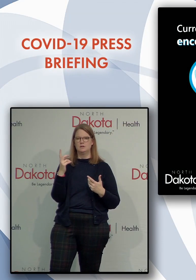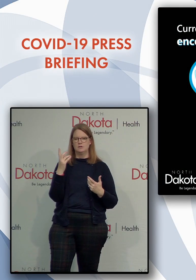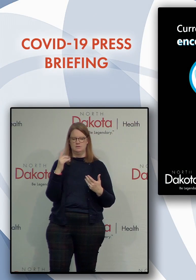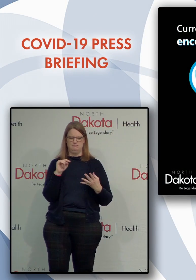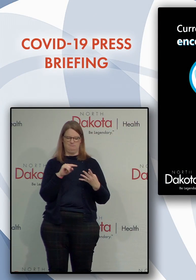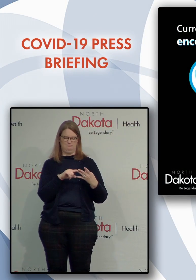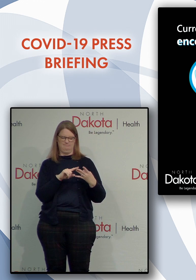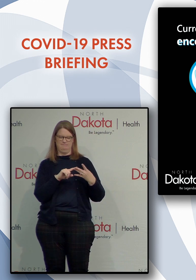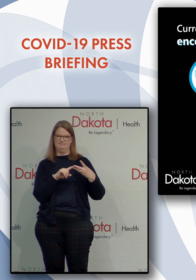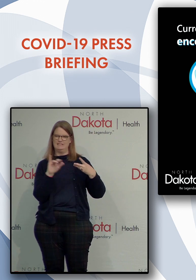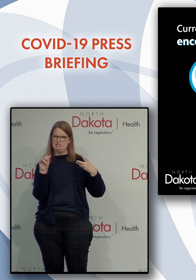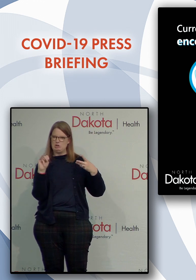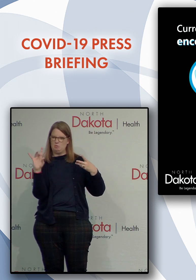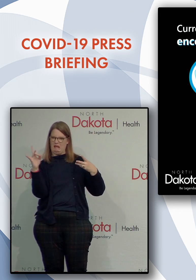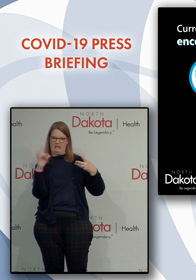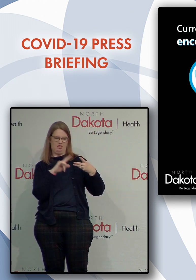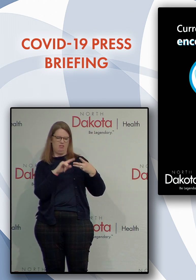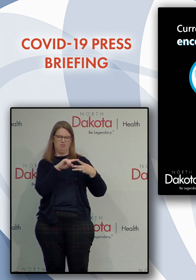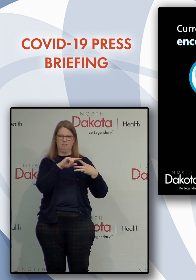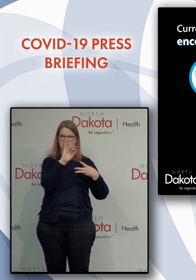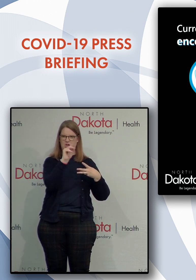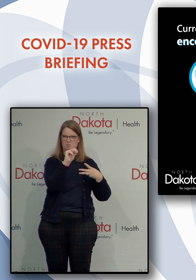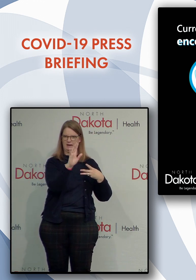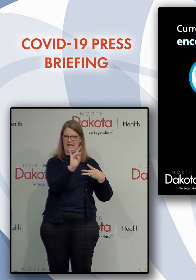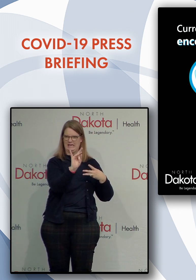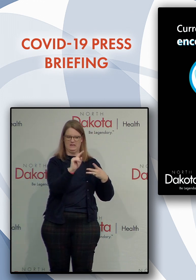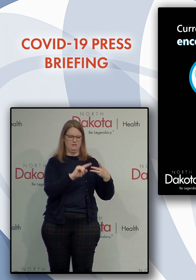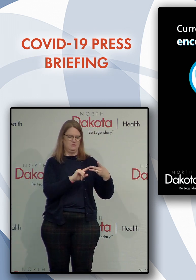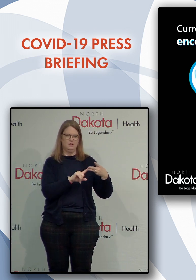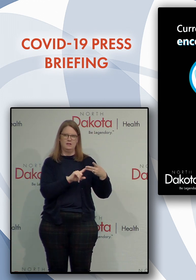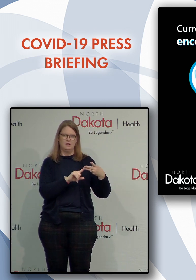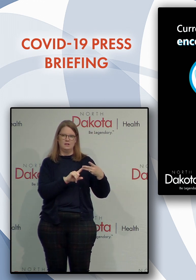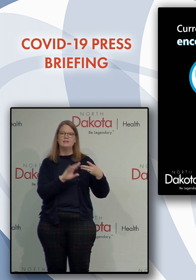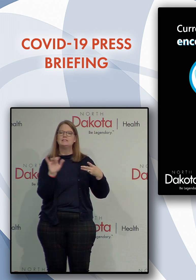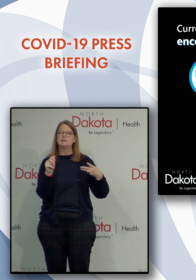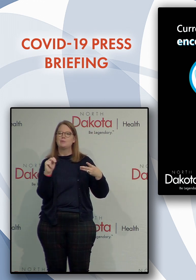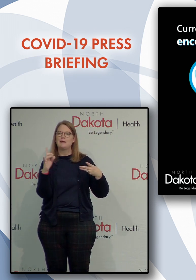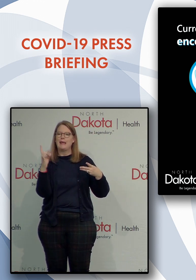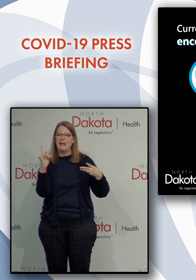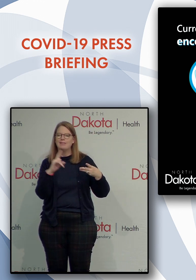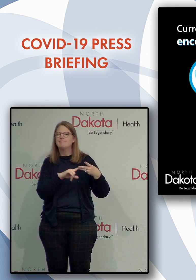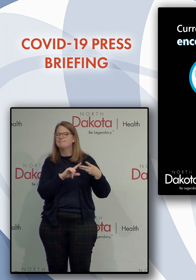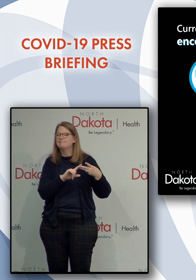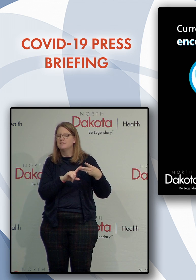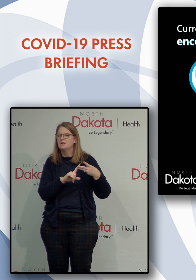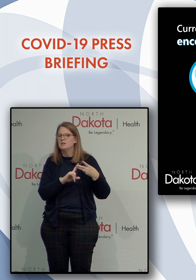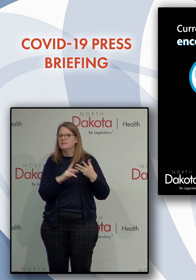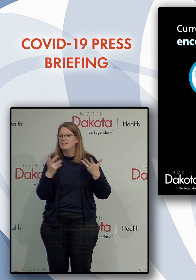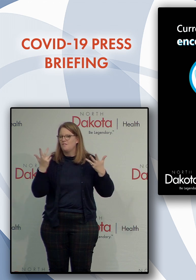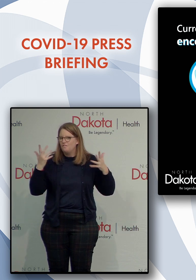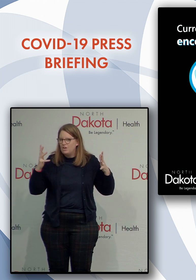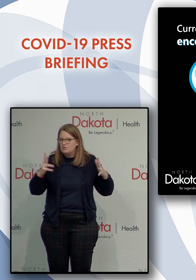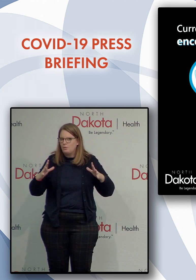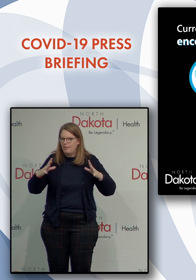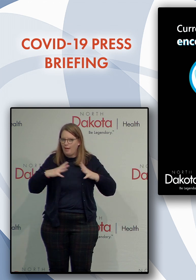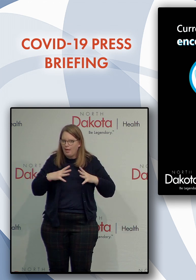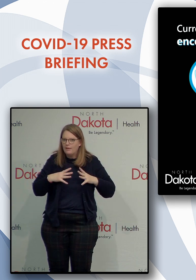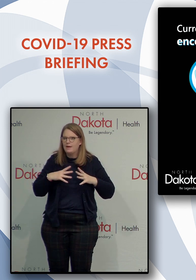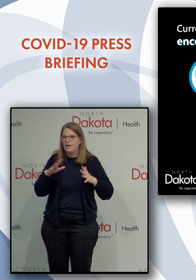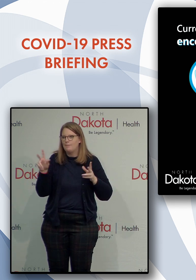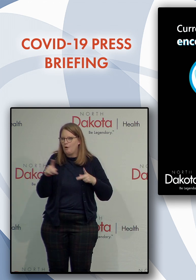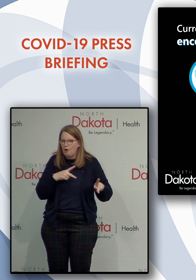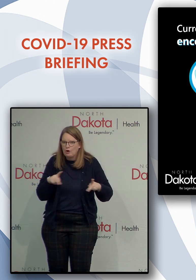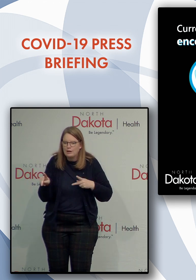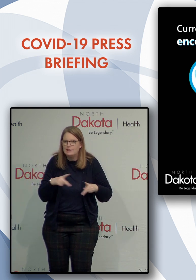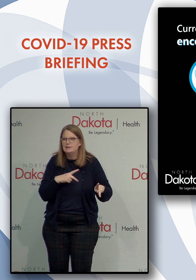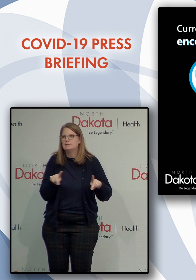earlier date than the mask mandates? Well, first of all, this gets us past the holiday and events that lend themselves to high transmission, such as holiday